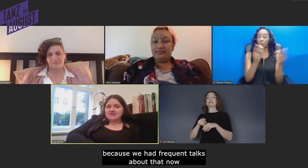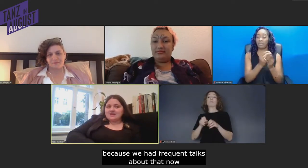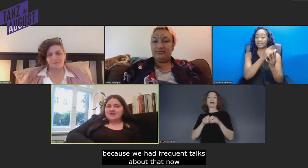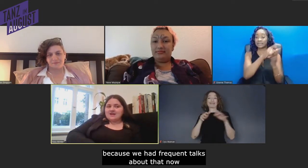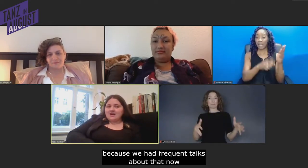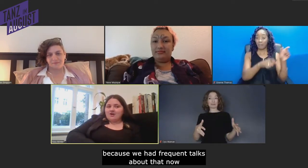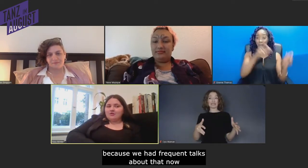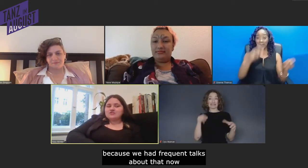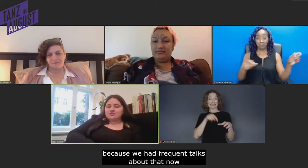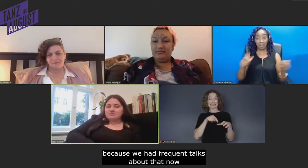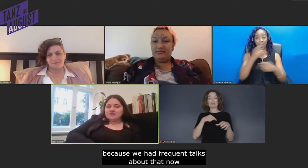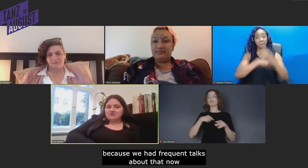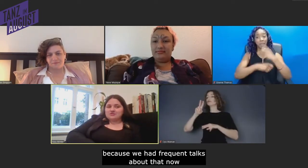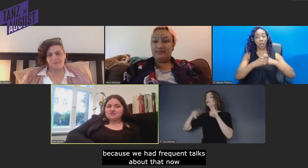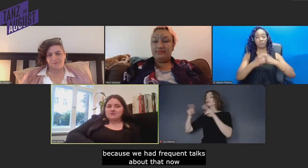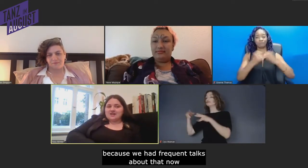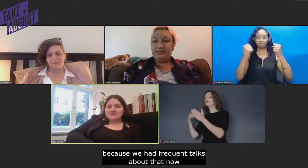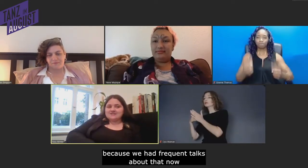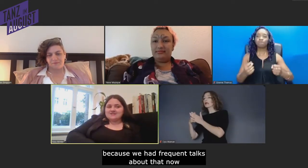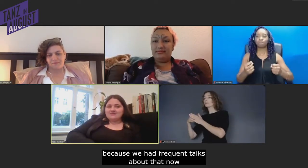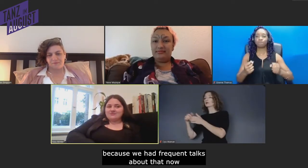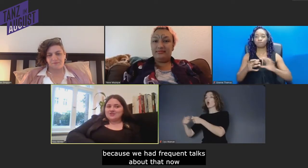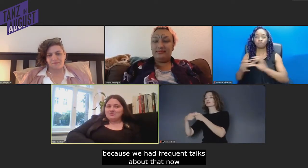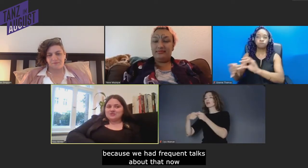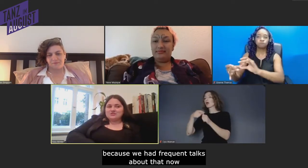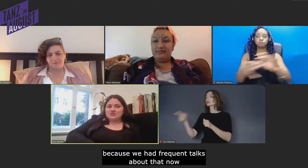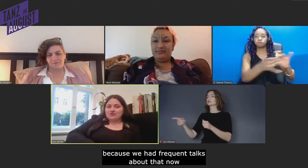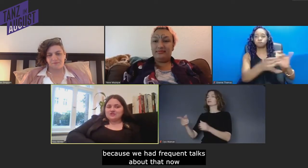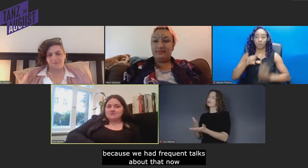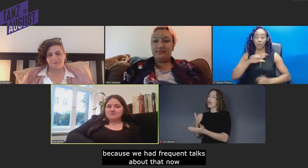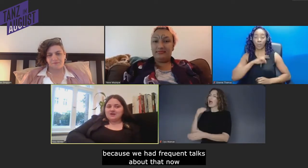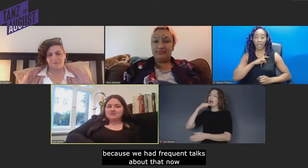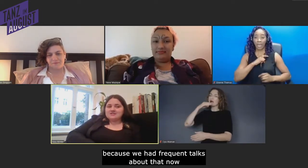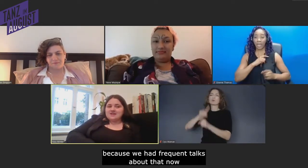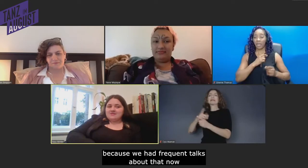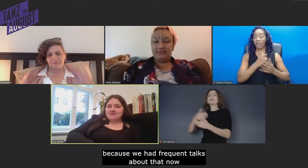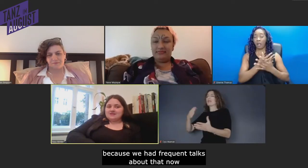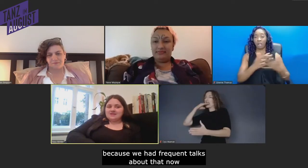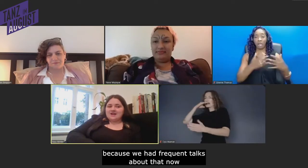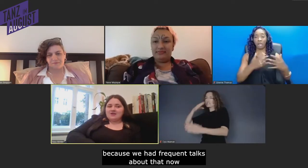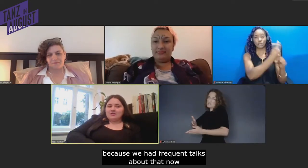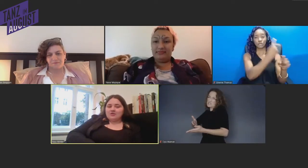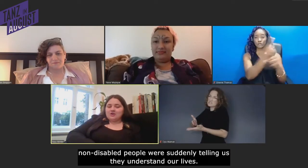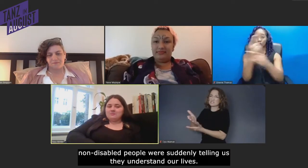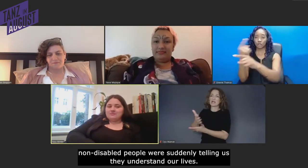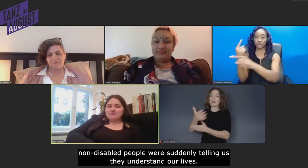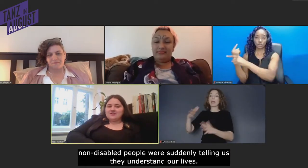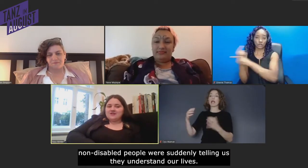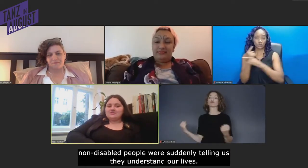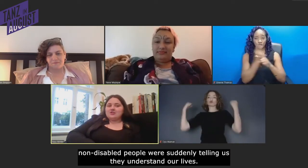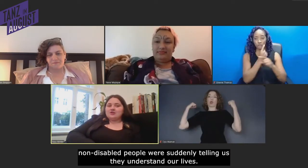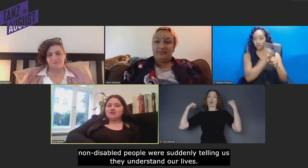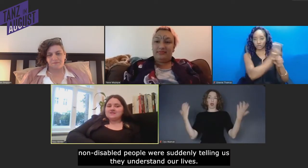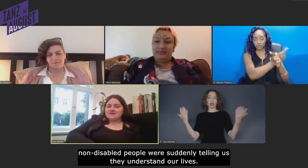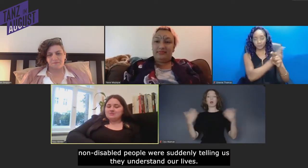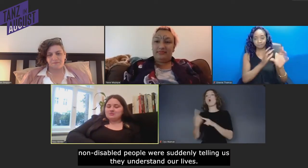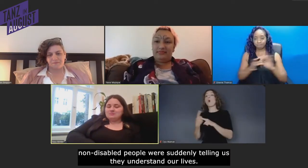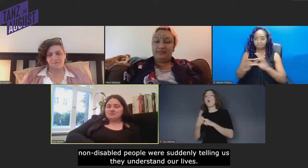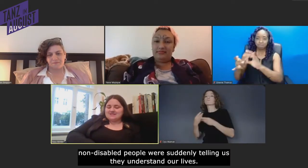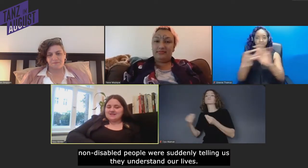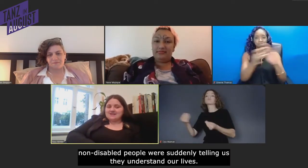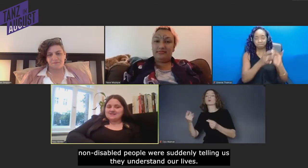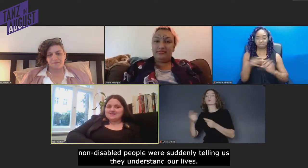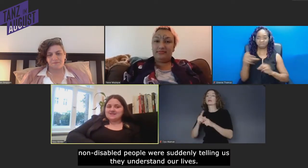pandemic, also because we had frequent talks about that now non-disabled